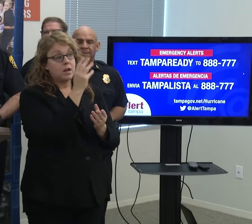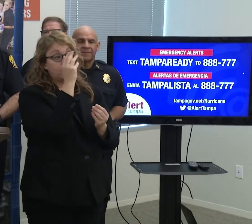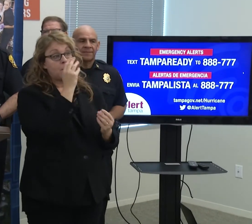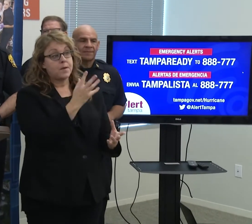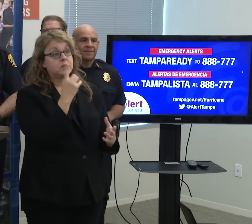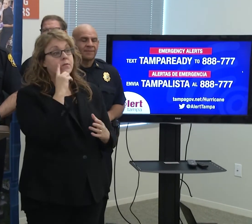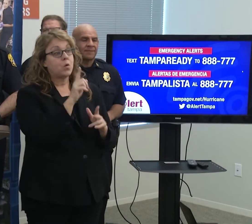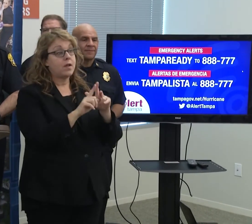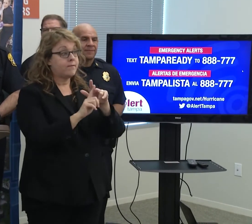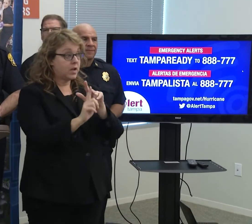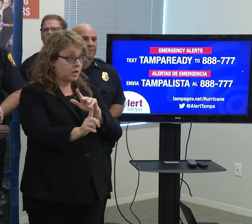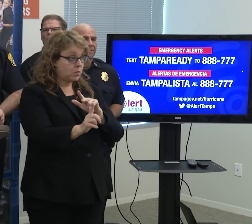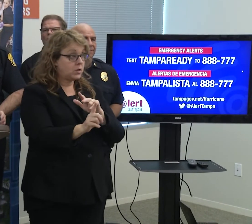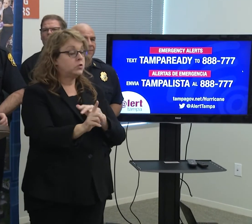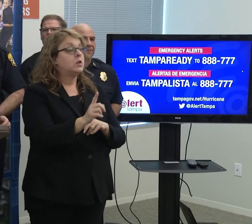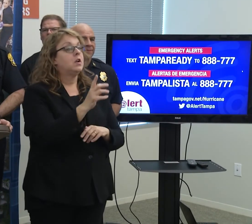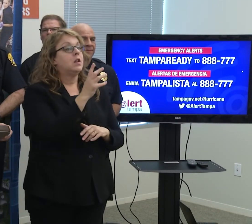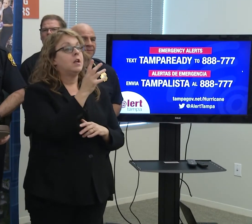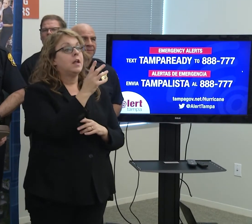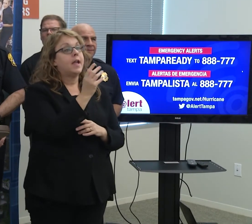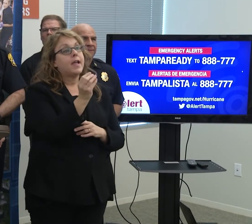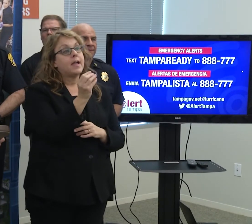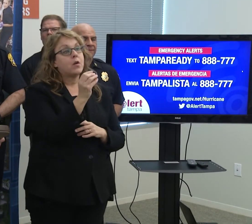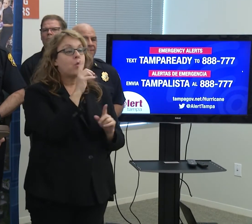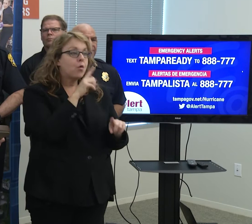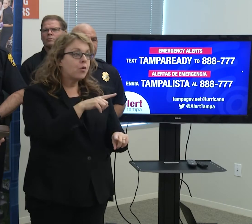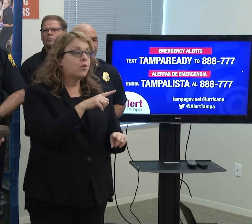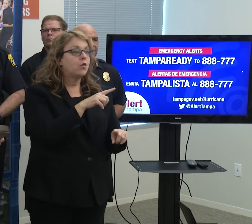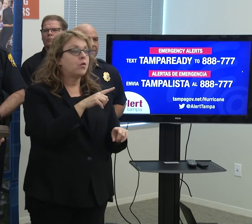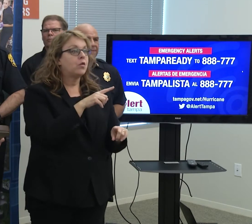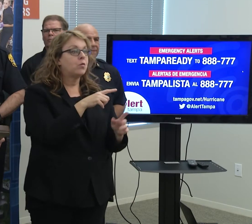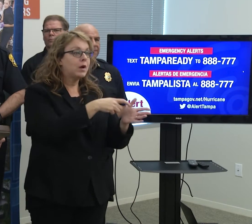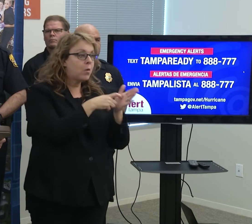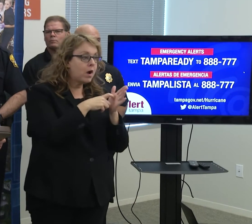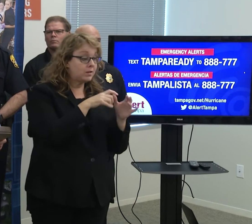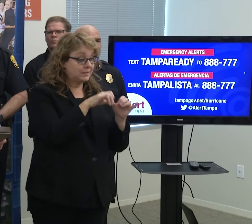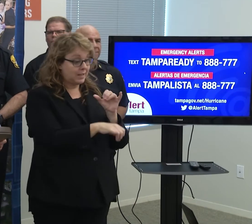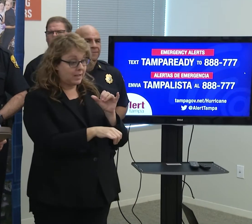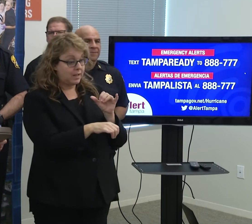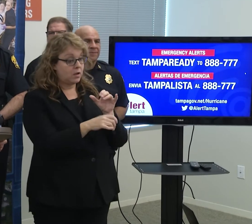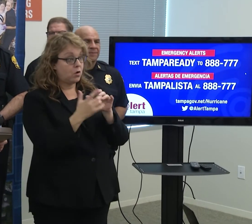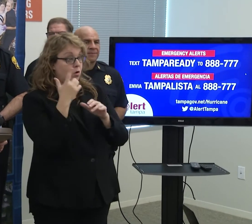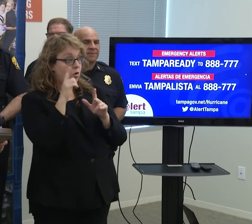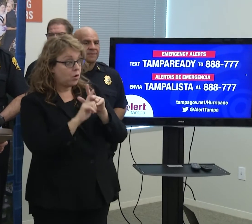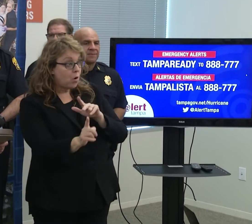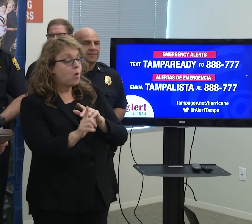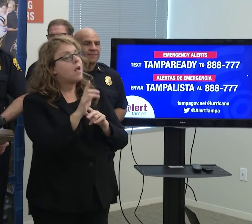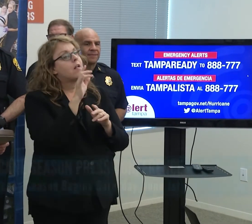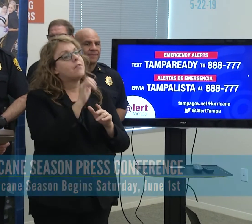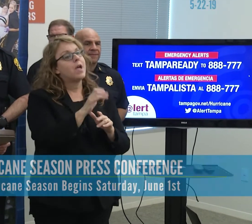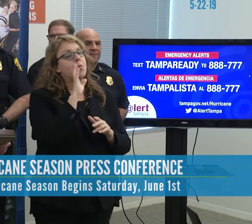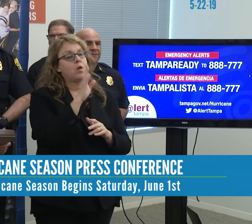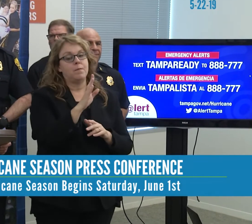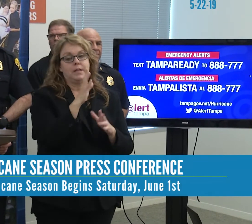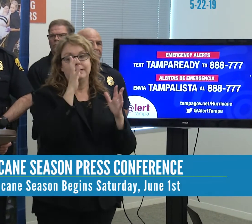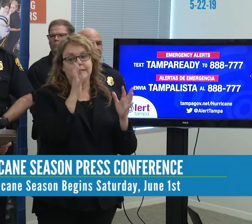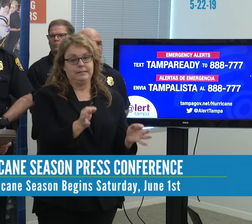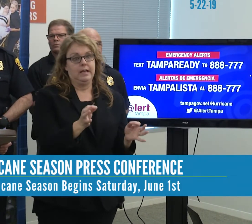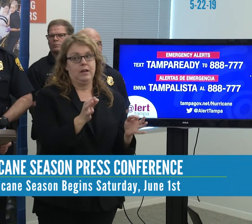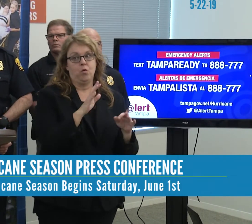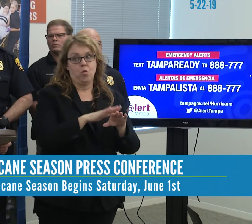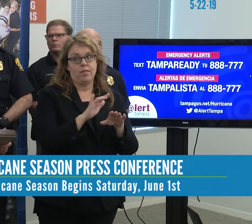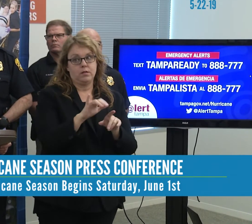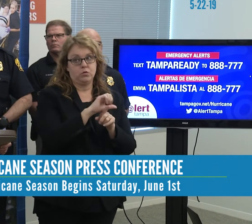as far as evacuations and issue orders to stay put, those will be given dependent